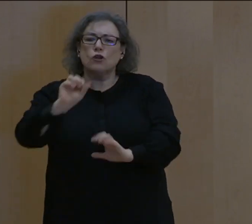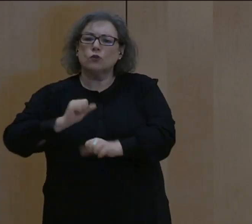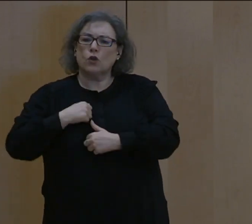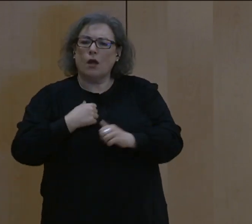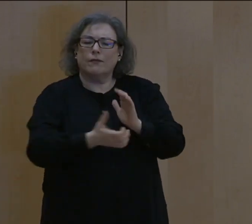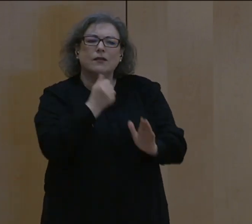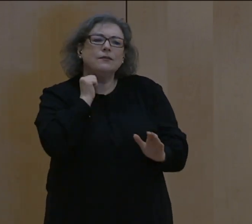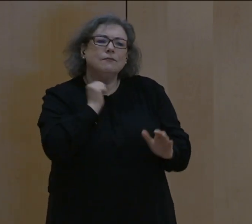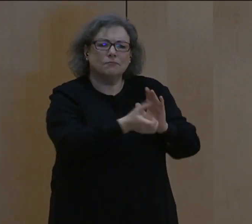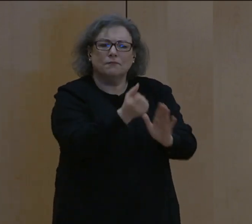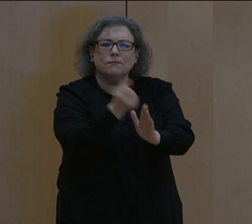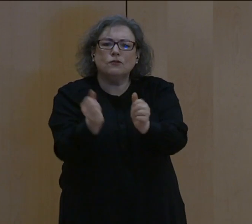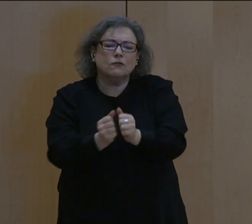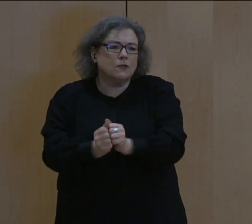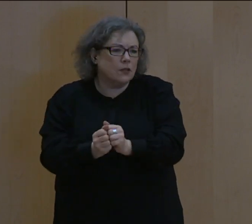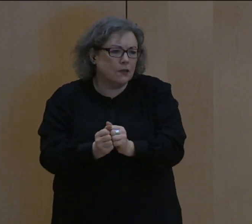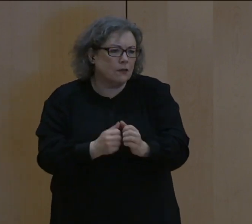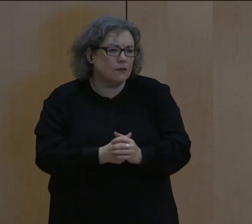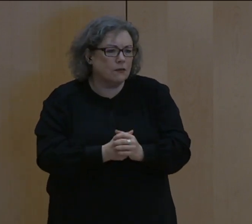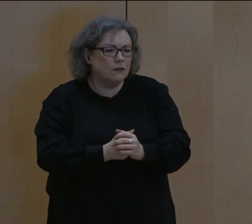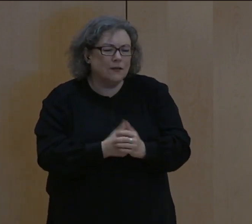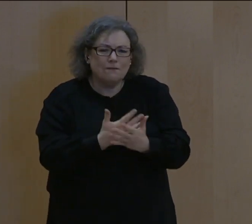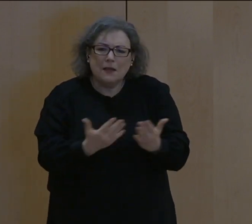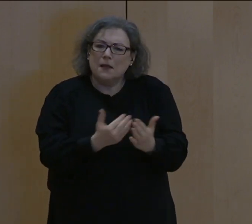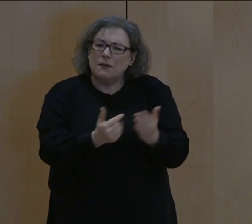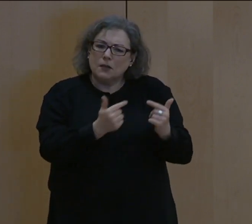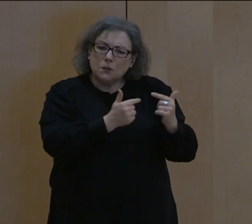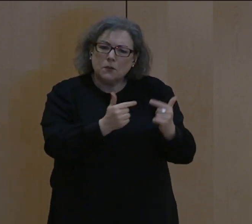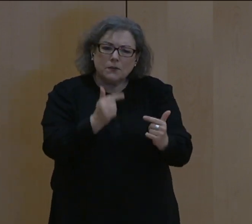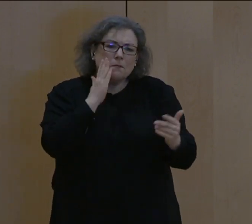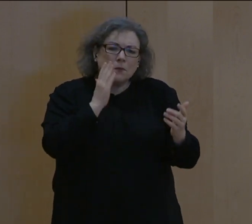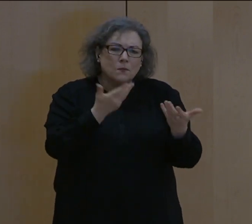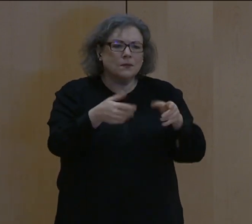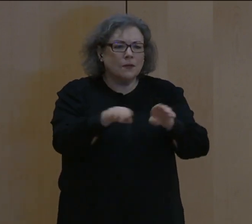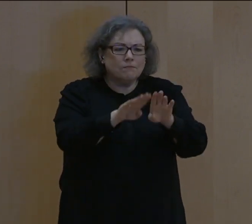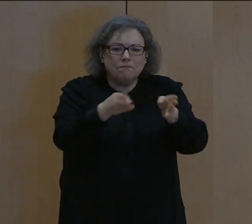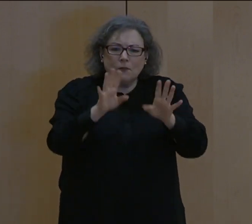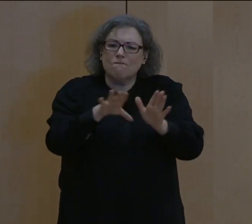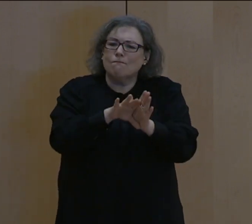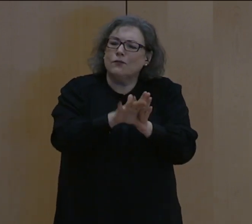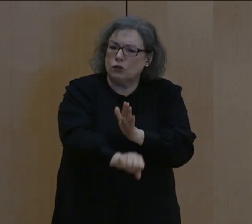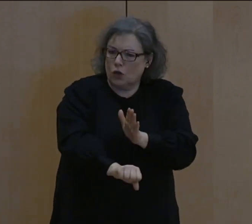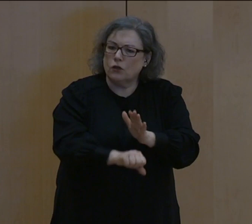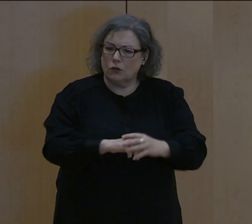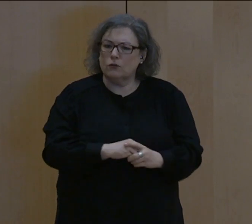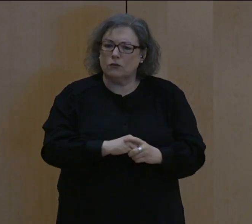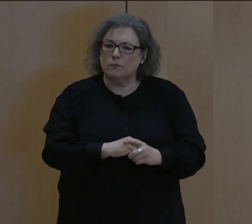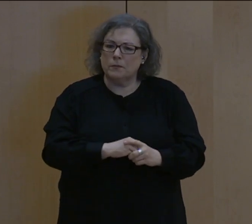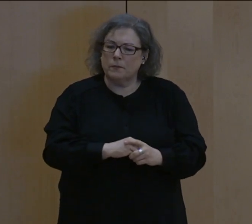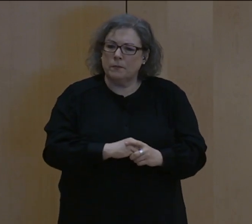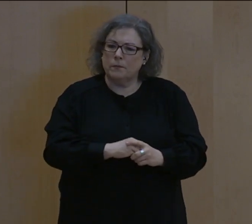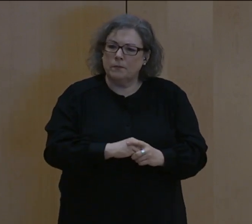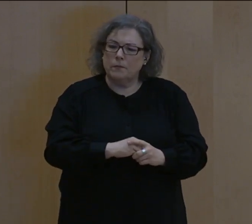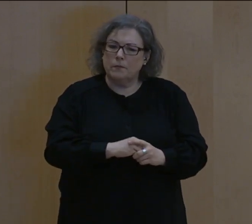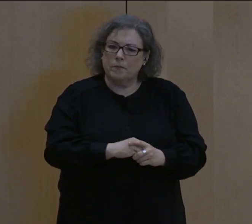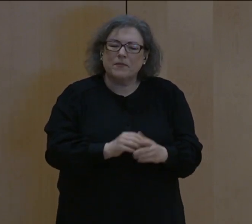of houses and apartments have been destroyed. We've had already 10 million displaced and 3 million already on the territory